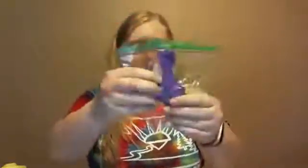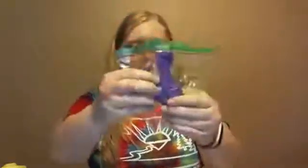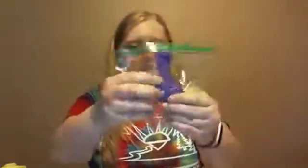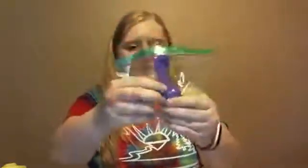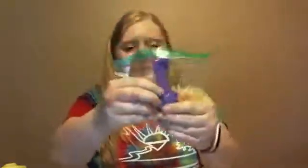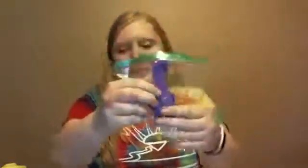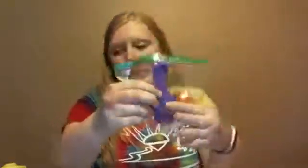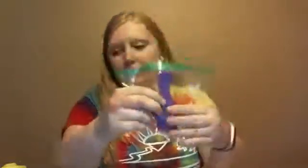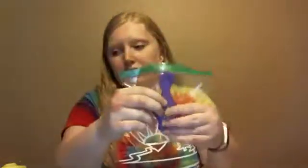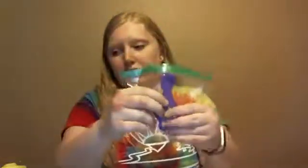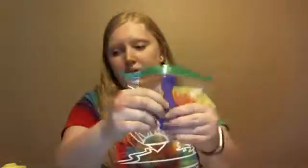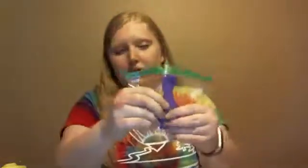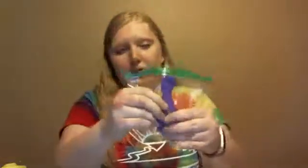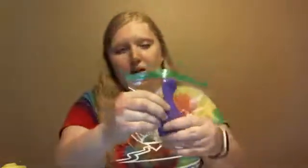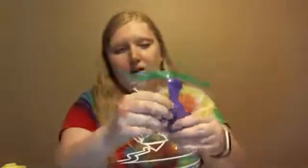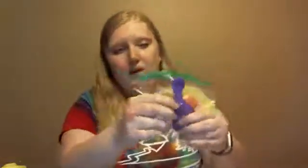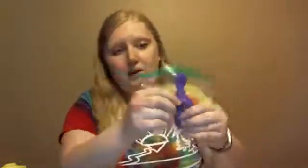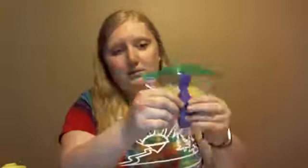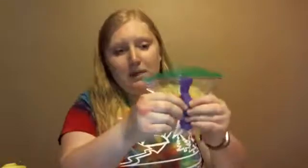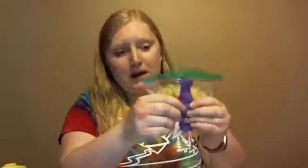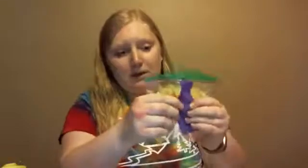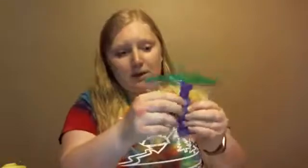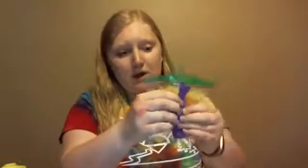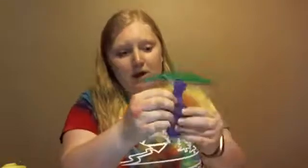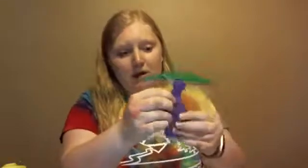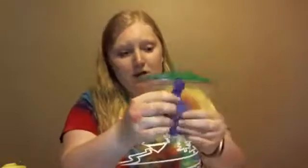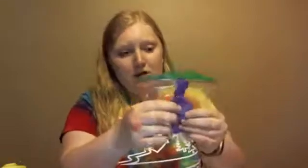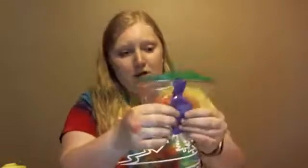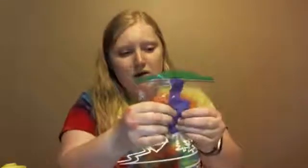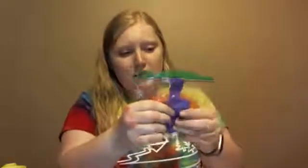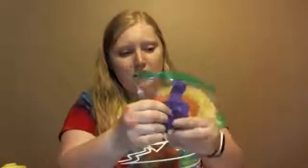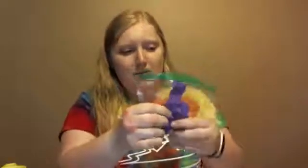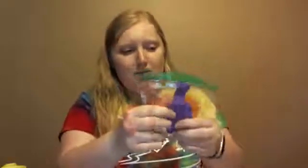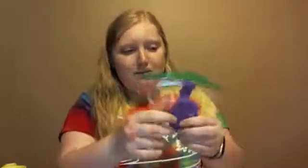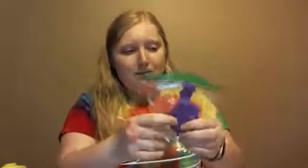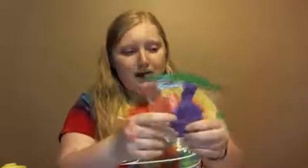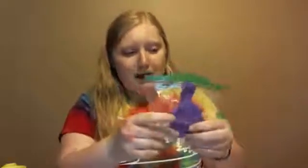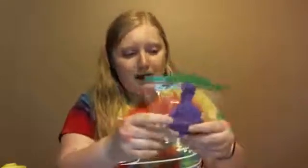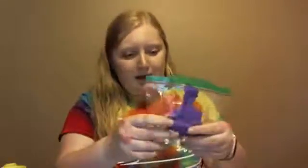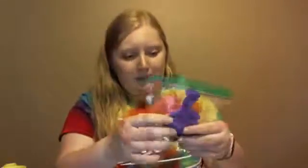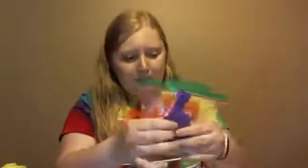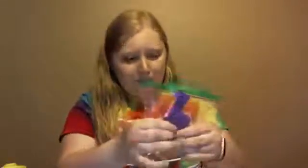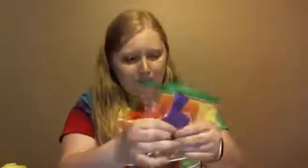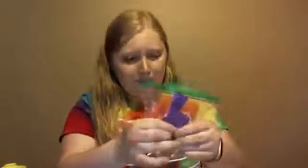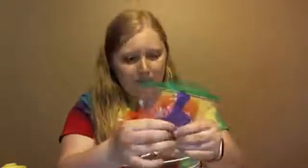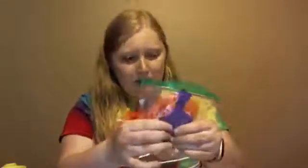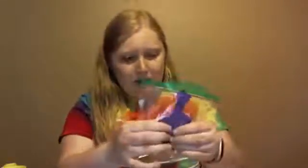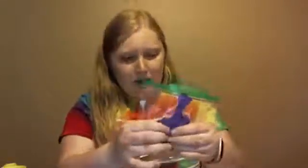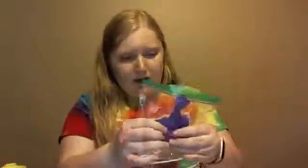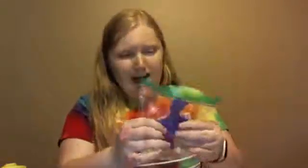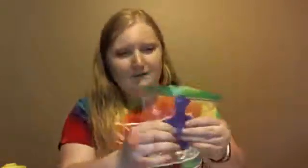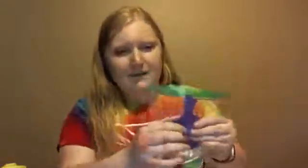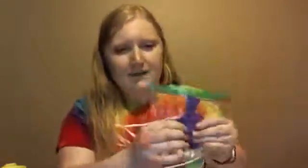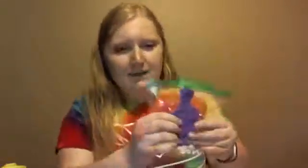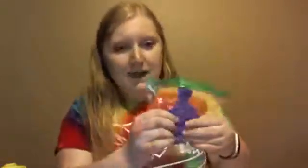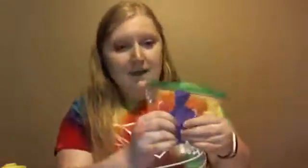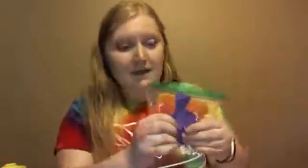very similar to the body wash, but it feels a lot